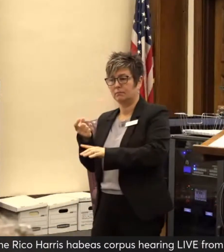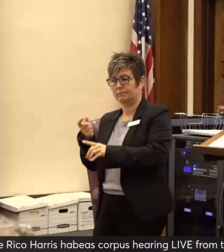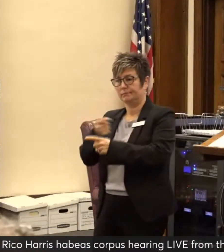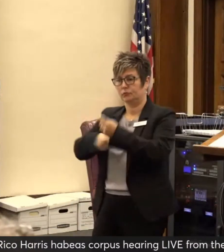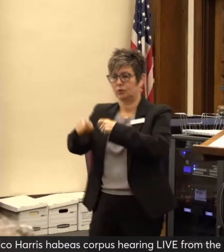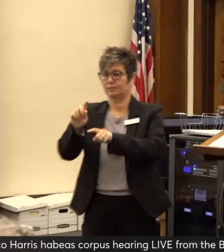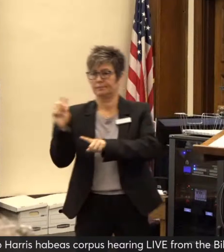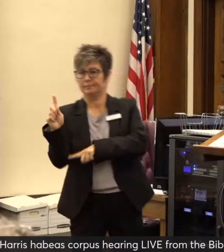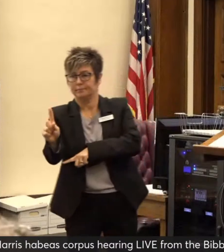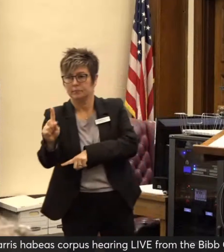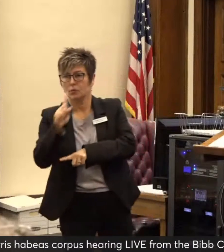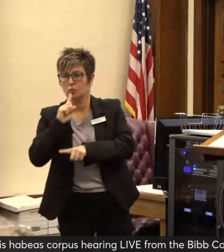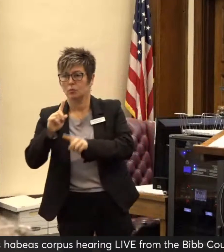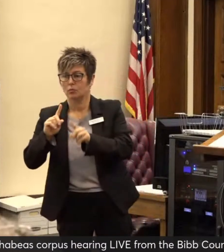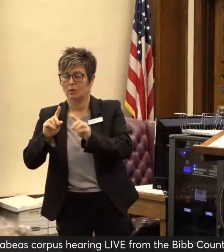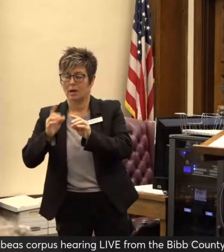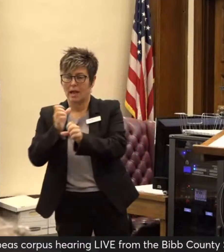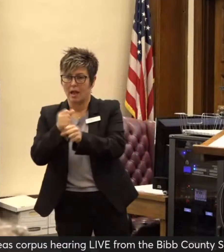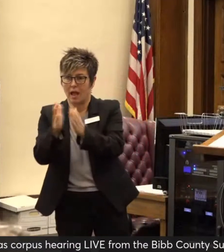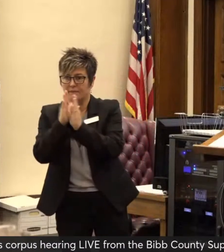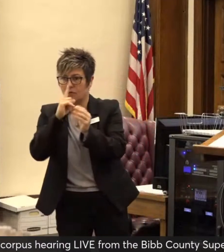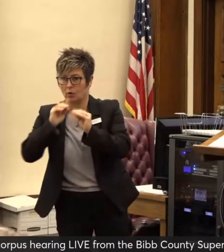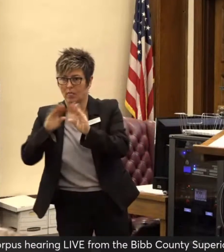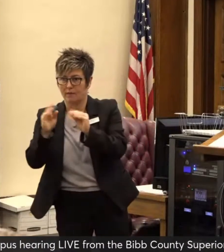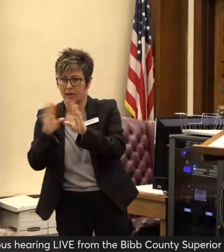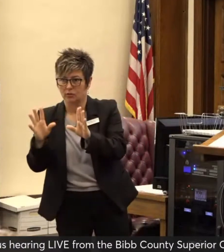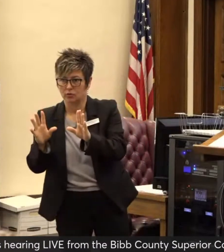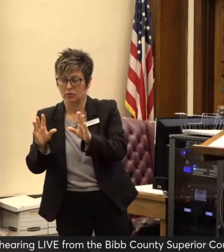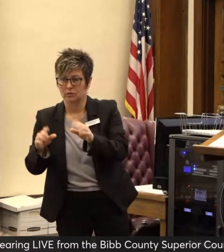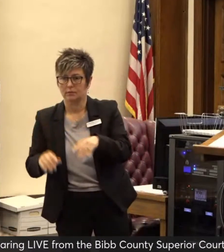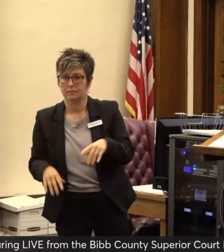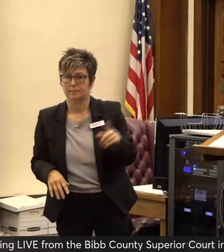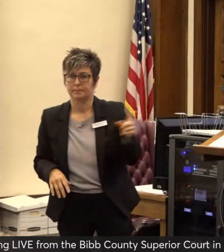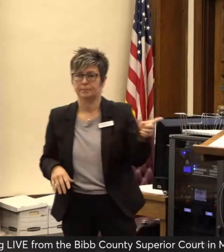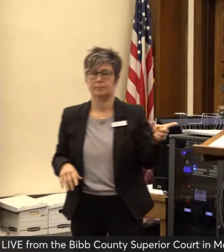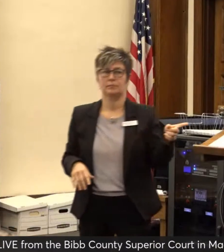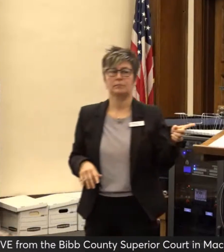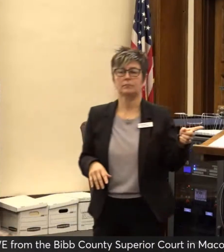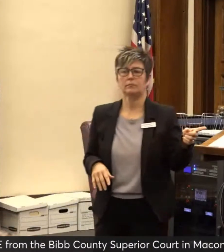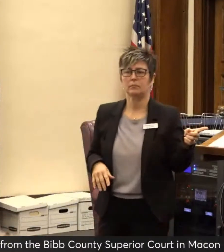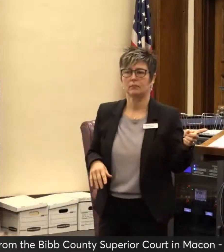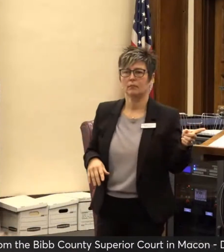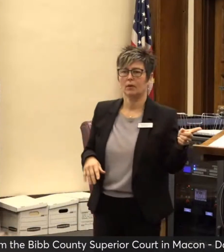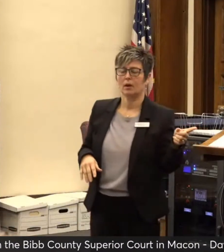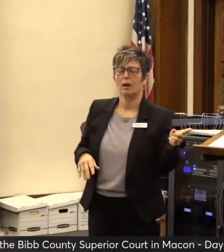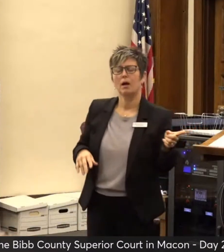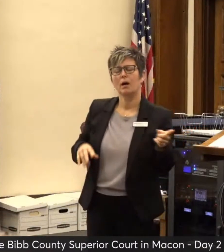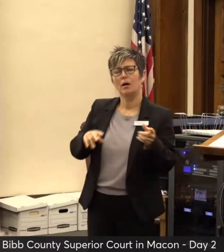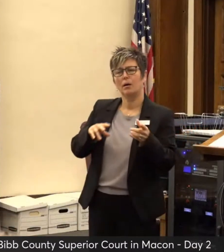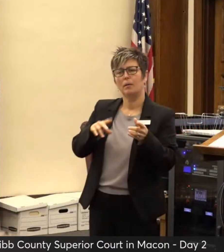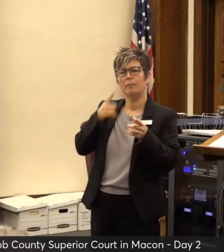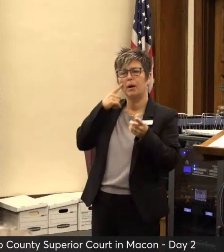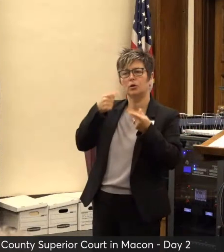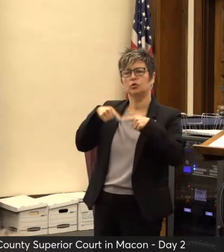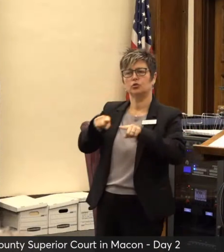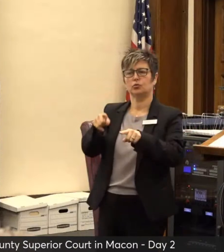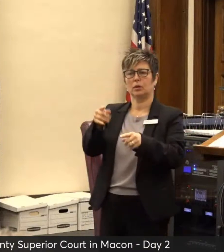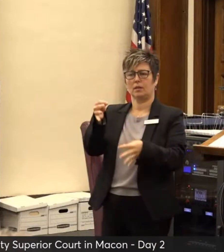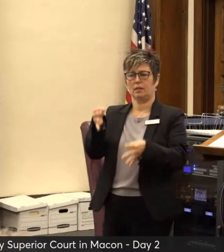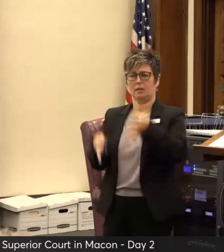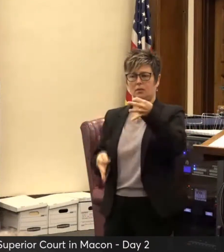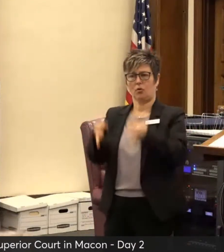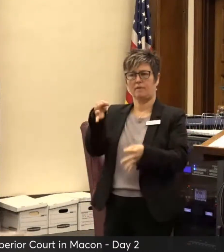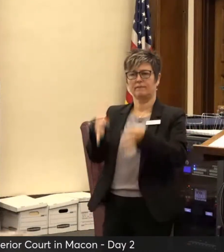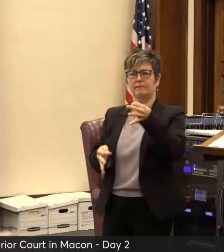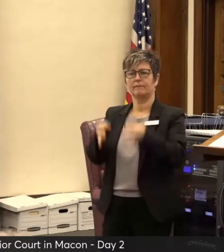And did he, but there was no opportunity as the trial was going for him to do that